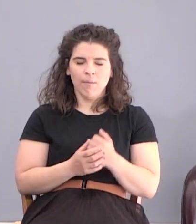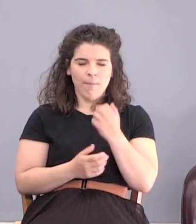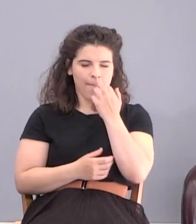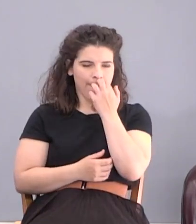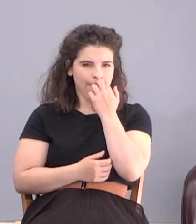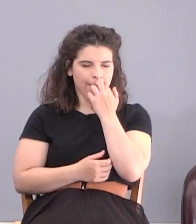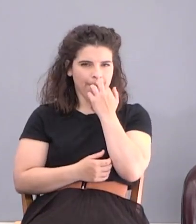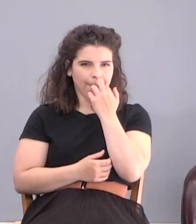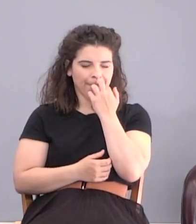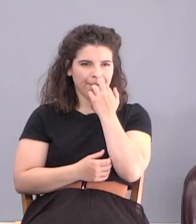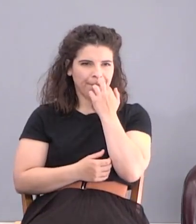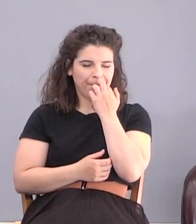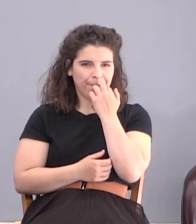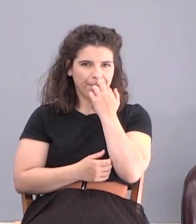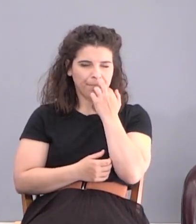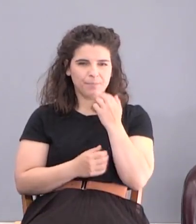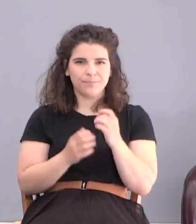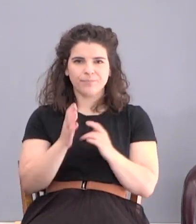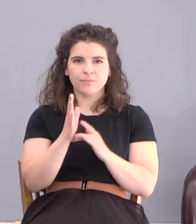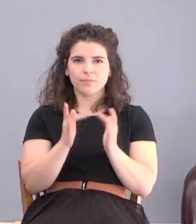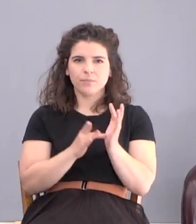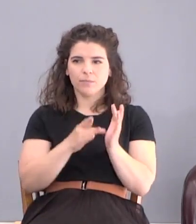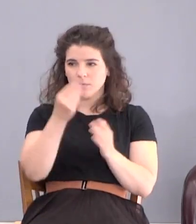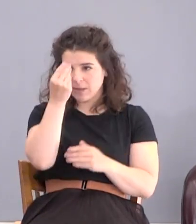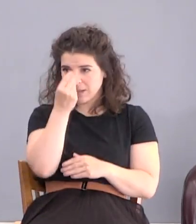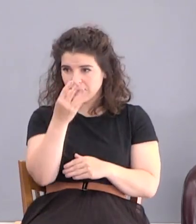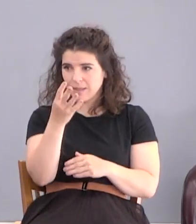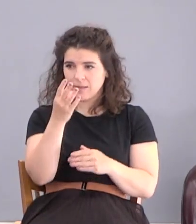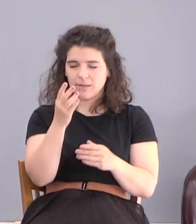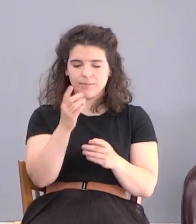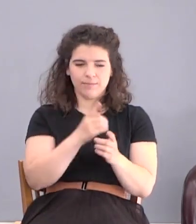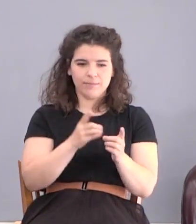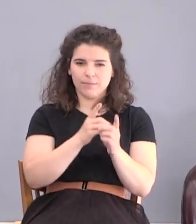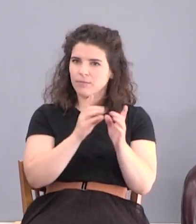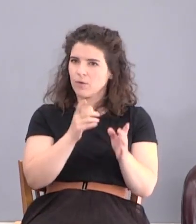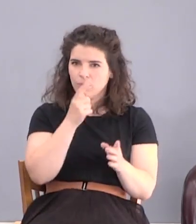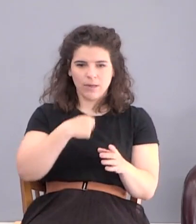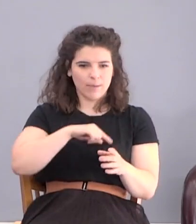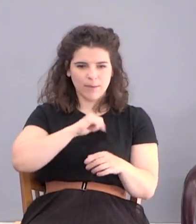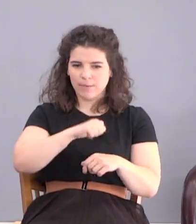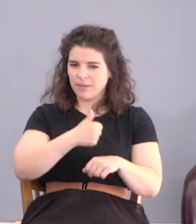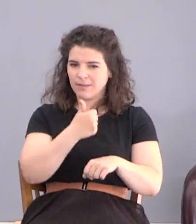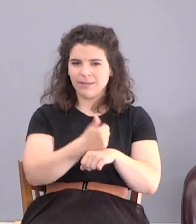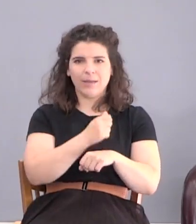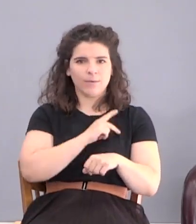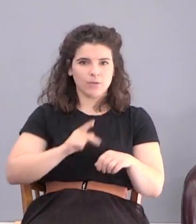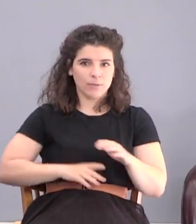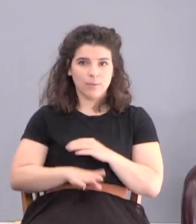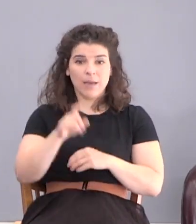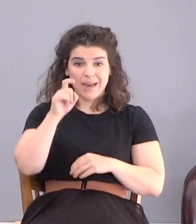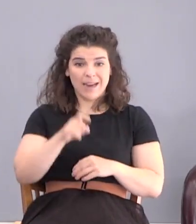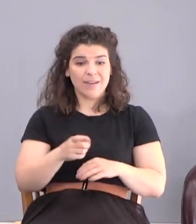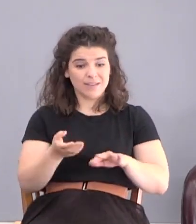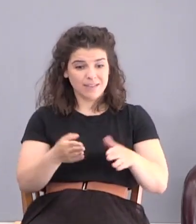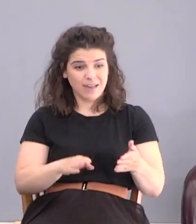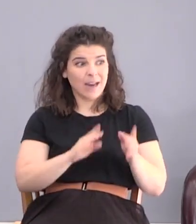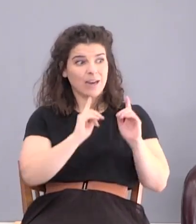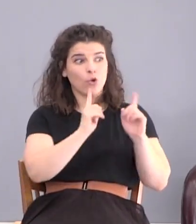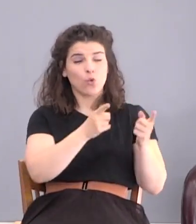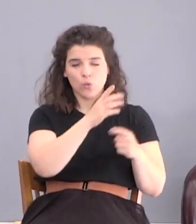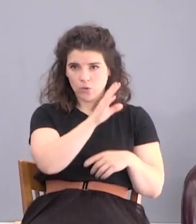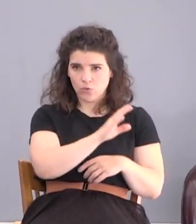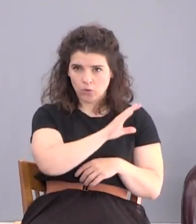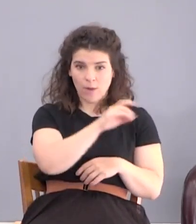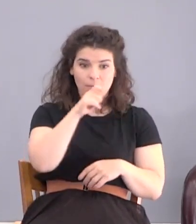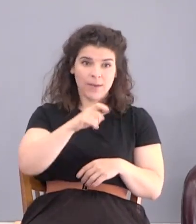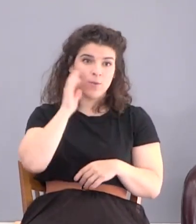23. So this is right when Jesus is telling his disciples, hey, we're not going to be able to set up this kingdom. I'm going to have to die and go to the cross, and this is what's